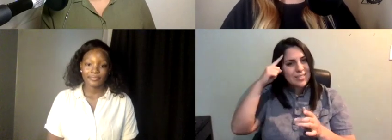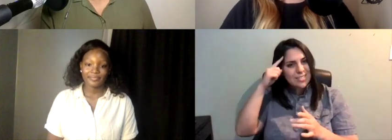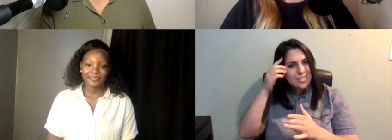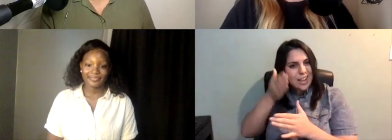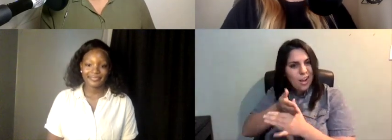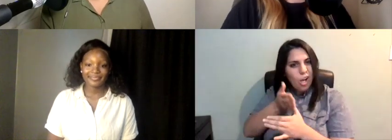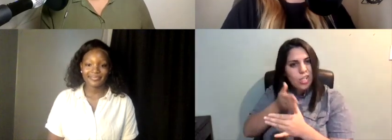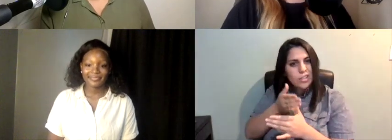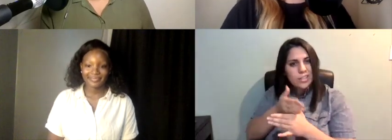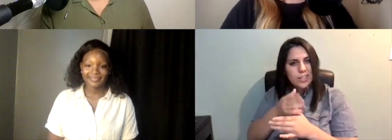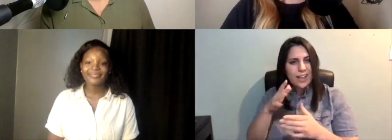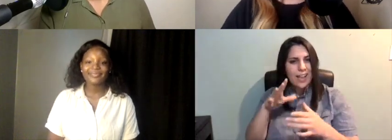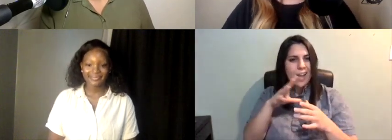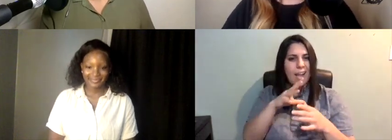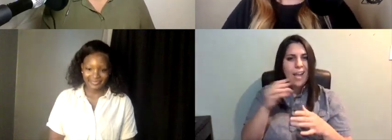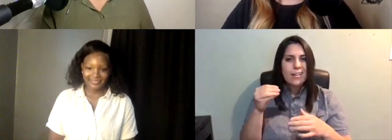So